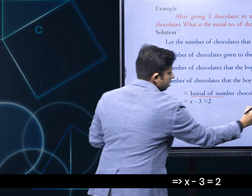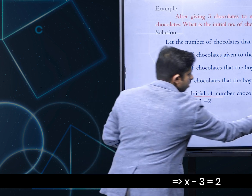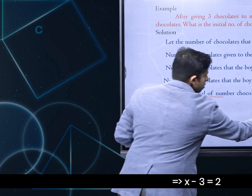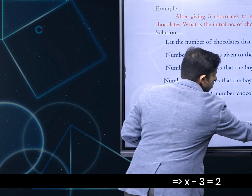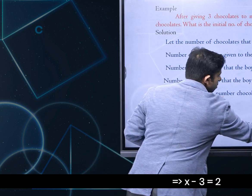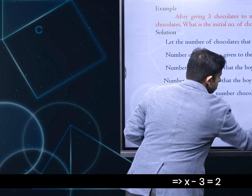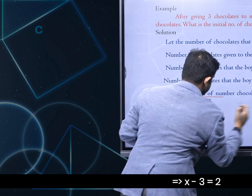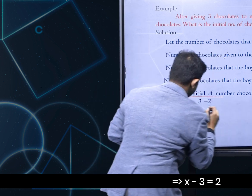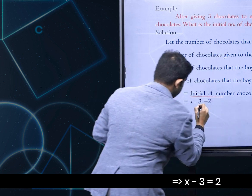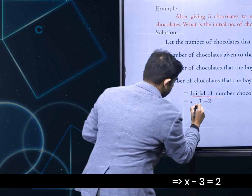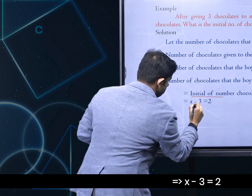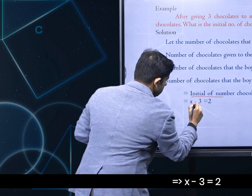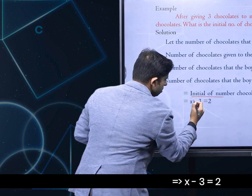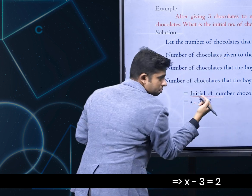is equal to 2.